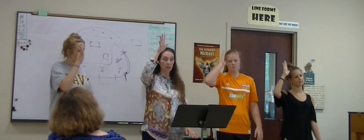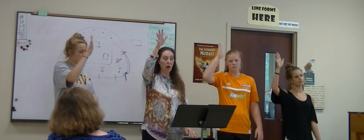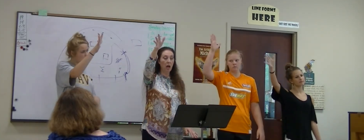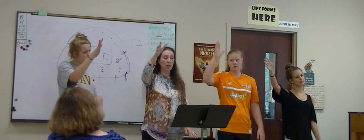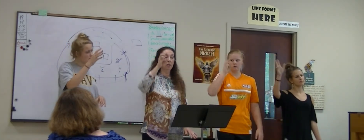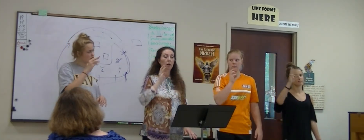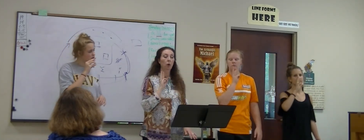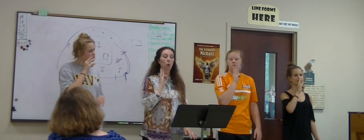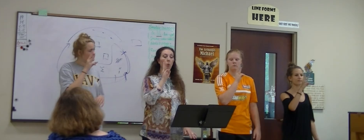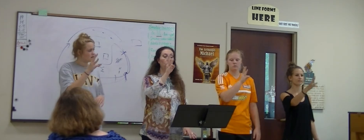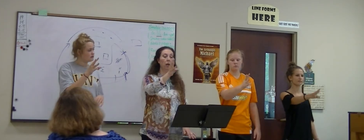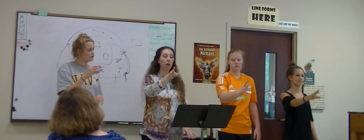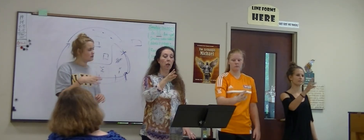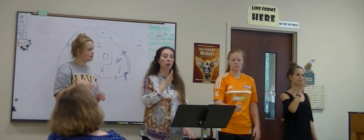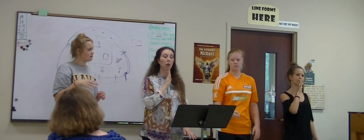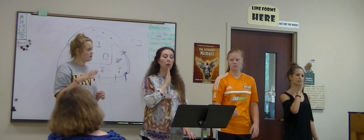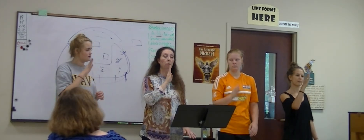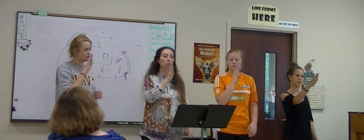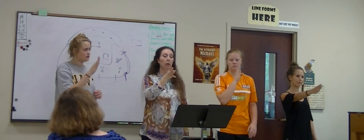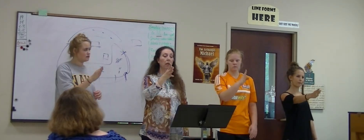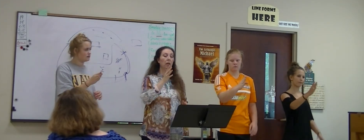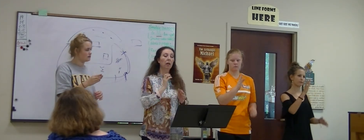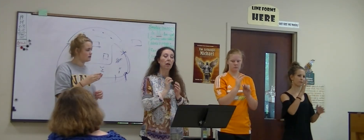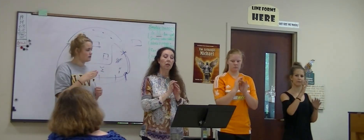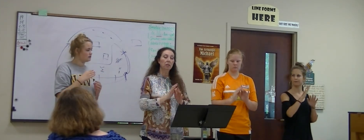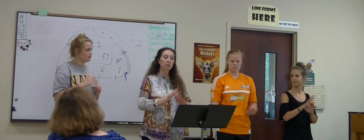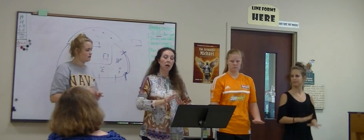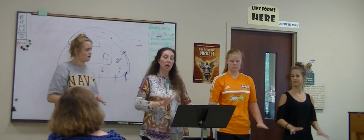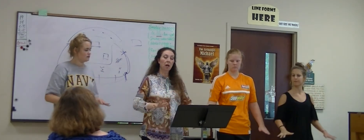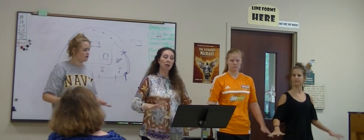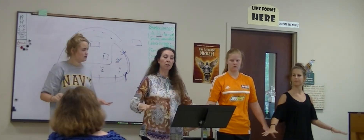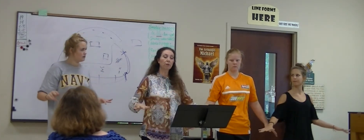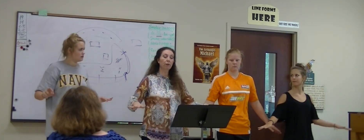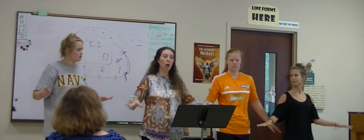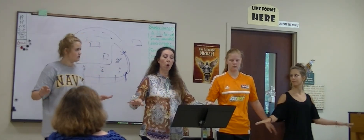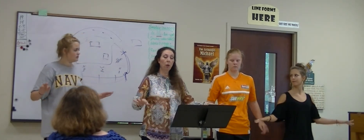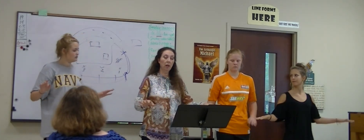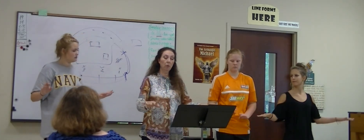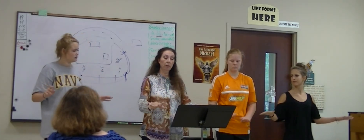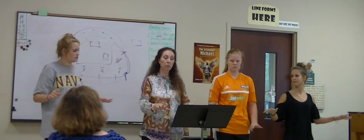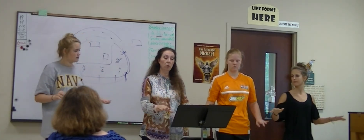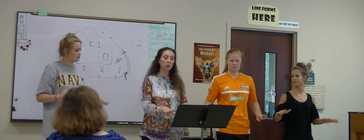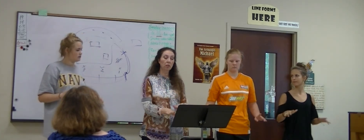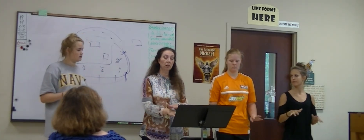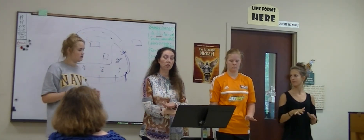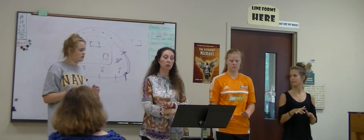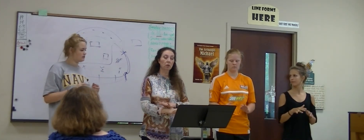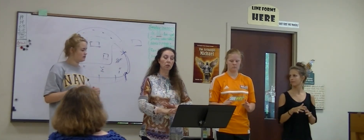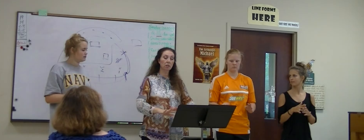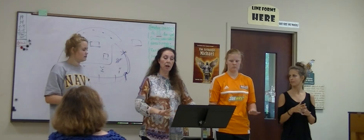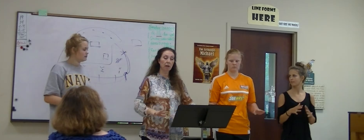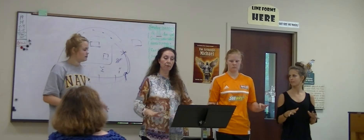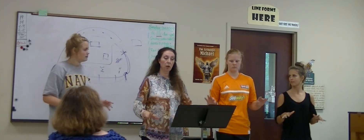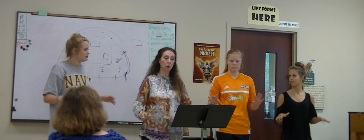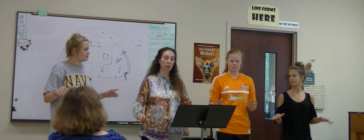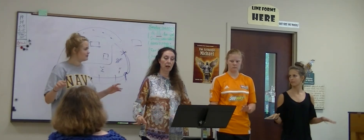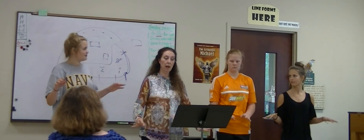thy will be done. It's flowy with the music, so you can just kind of float it